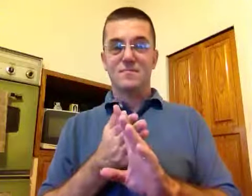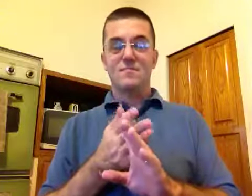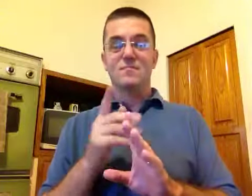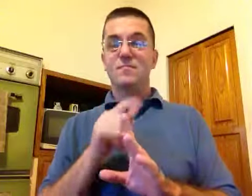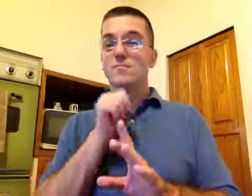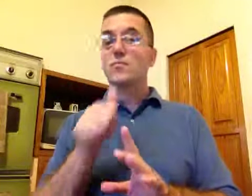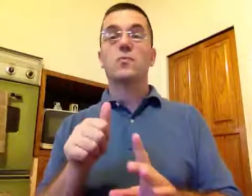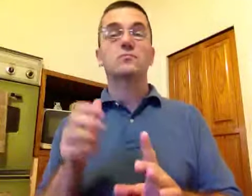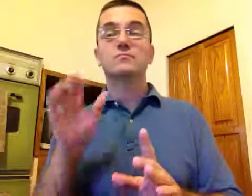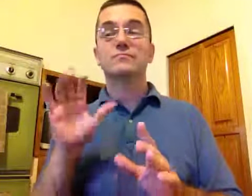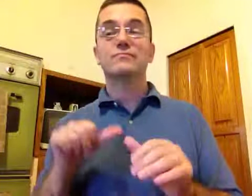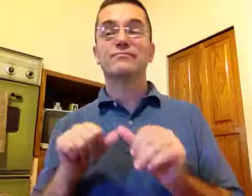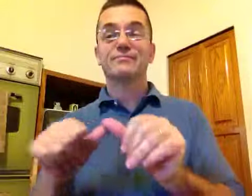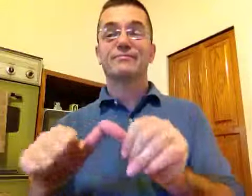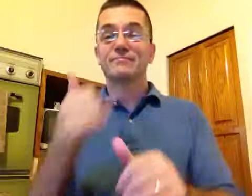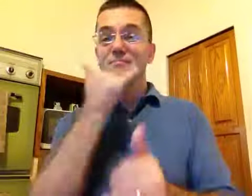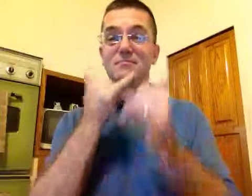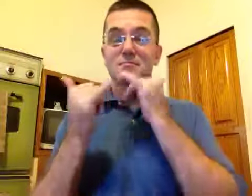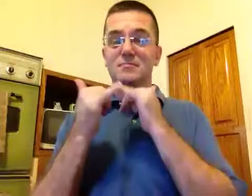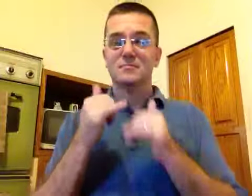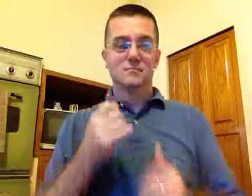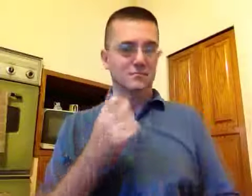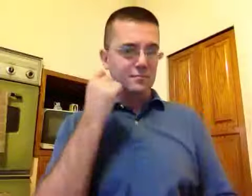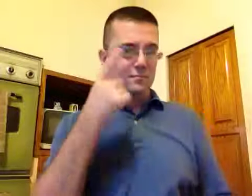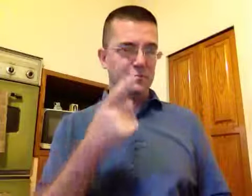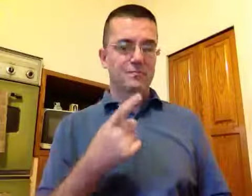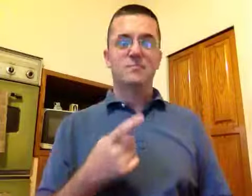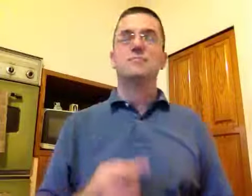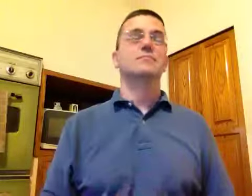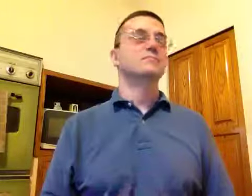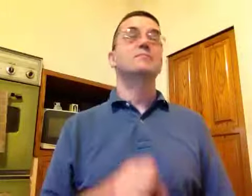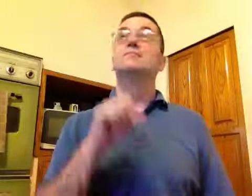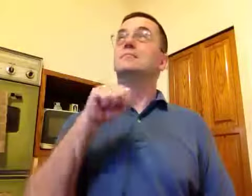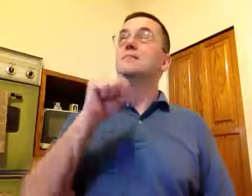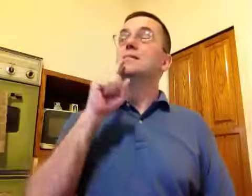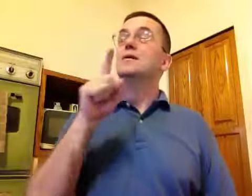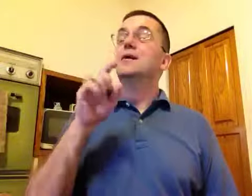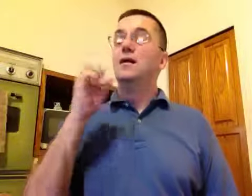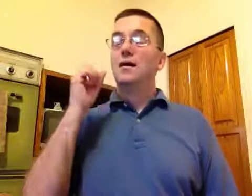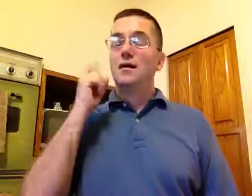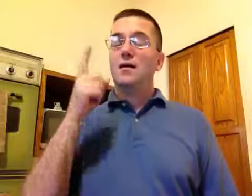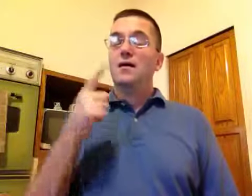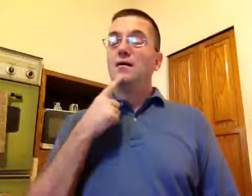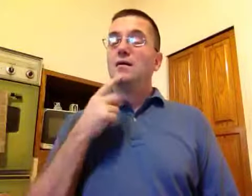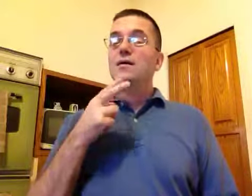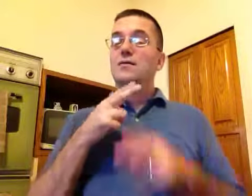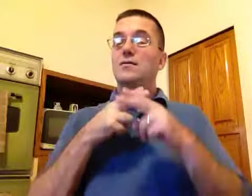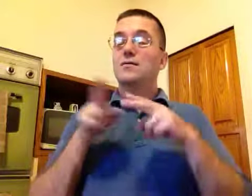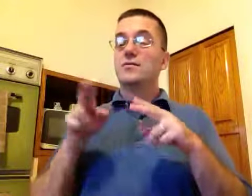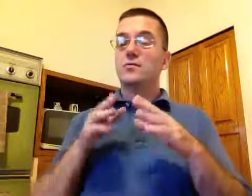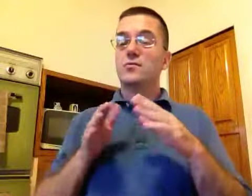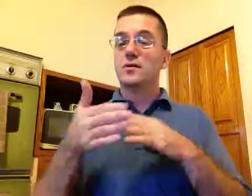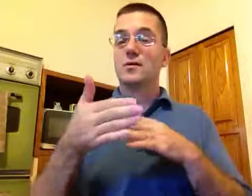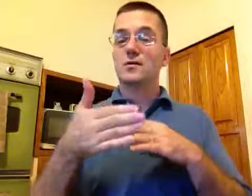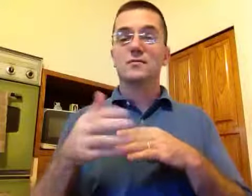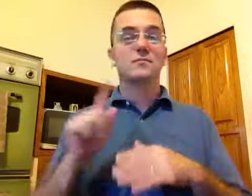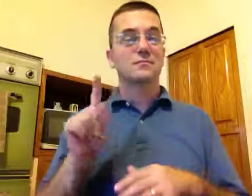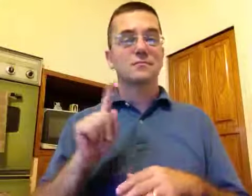Okay. That make sense to you? It does. And it was just a shortcut. Yeah. And usually there's